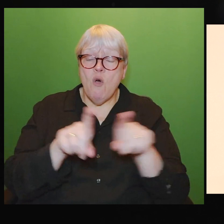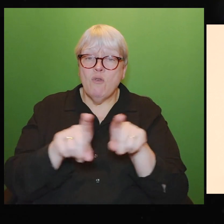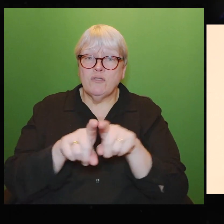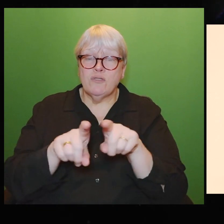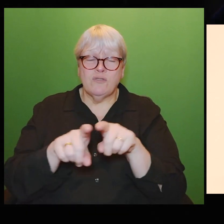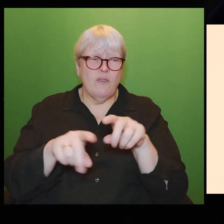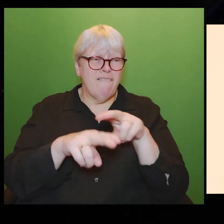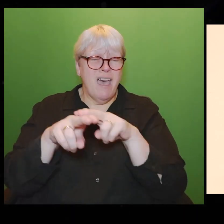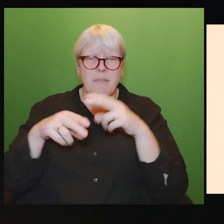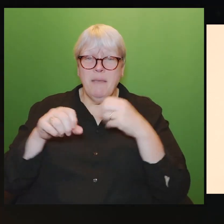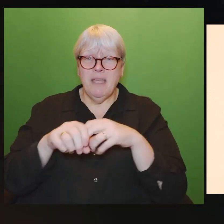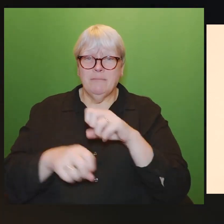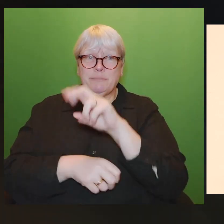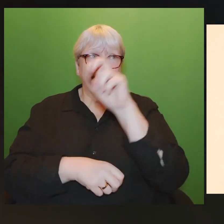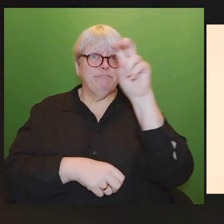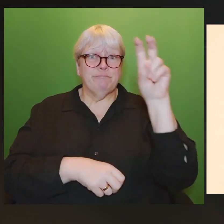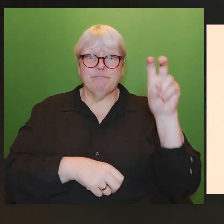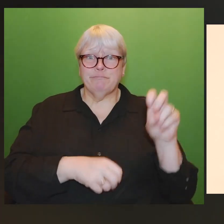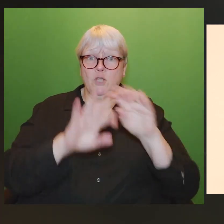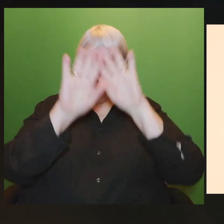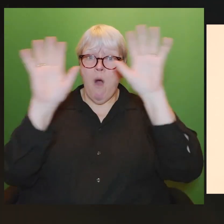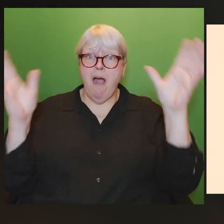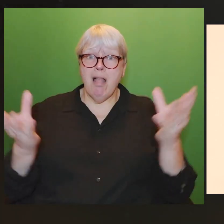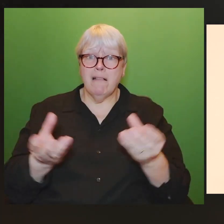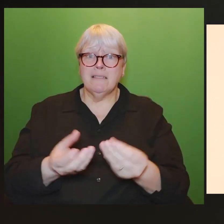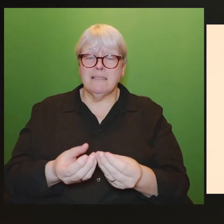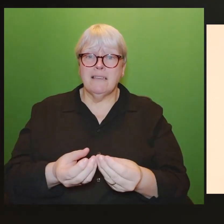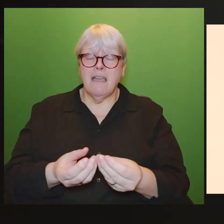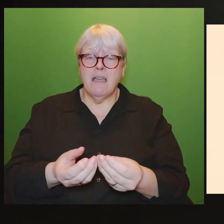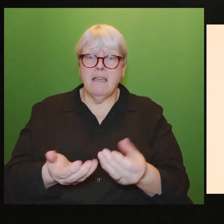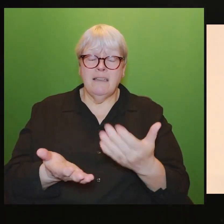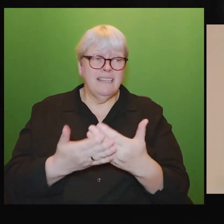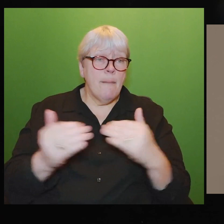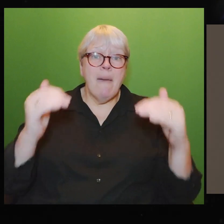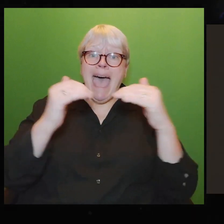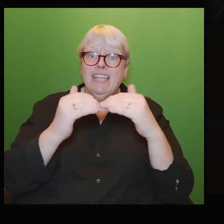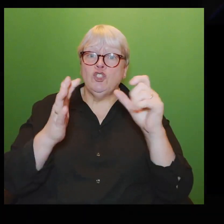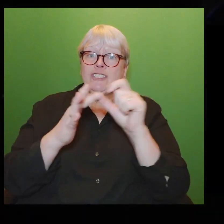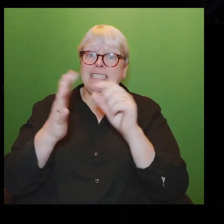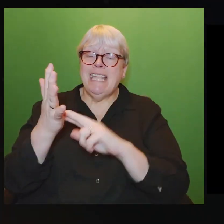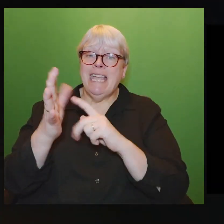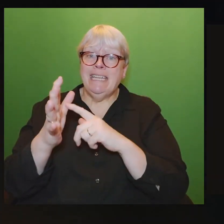I don't even know how to say how I felt when I discovered this information.